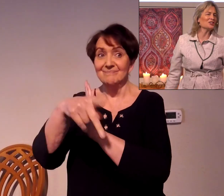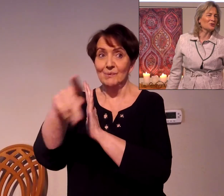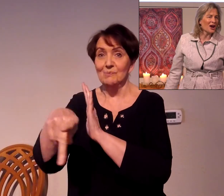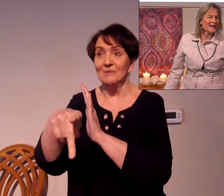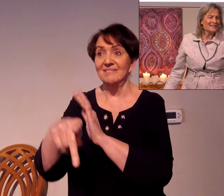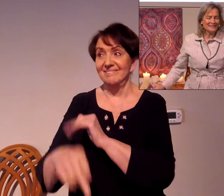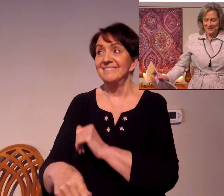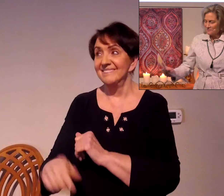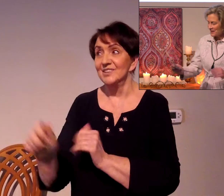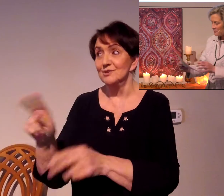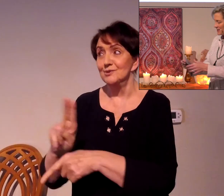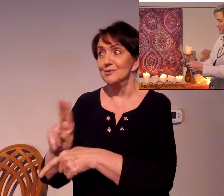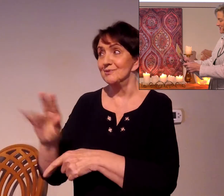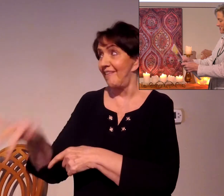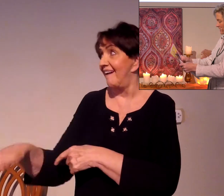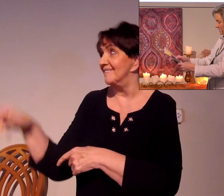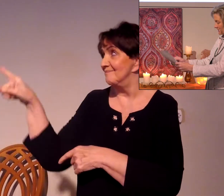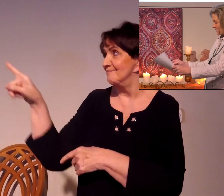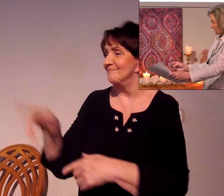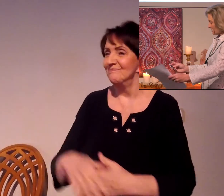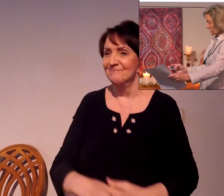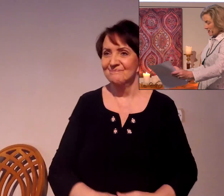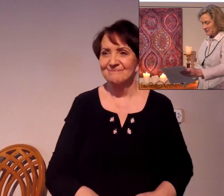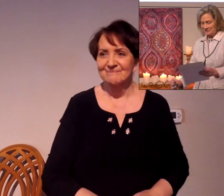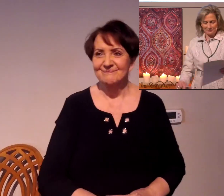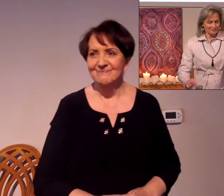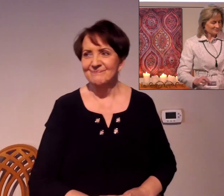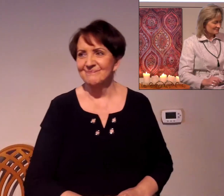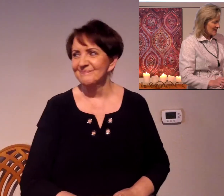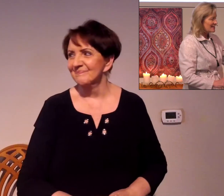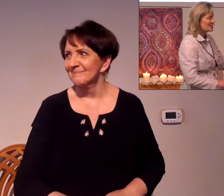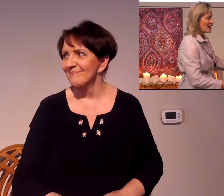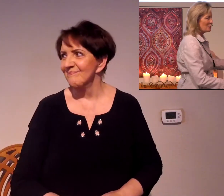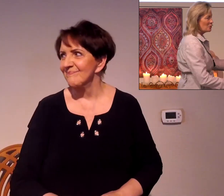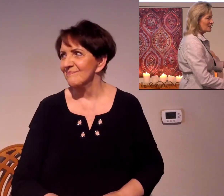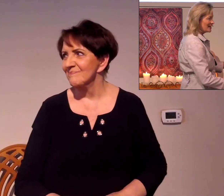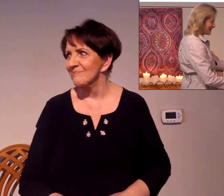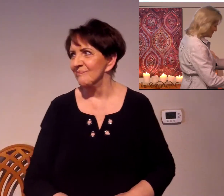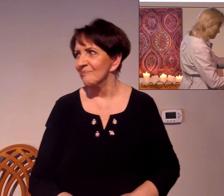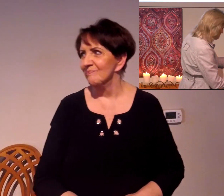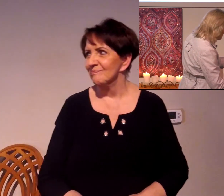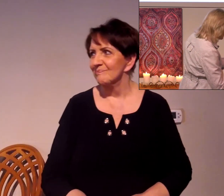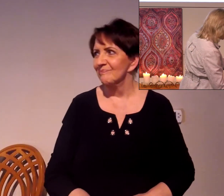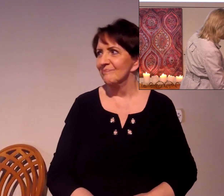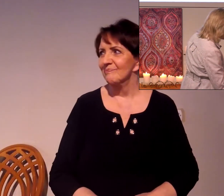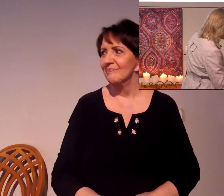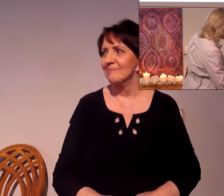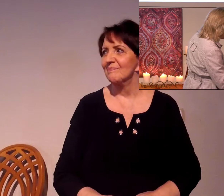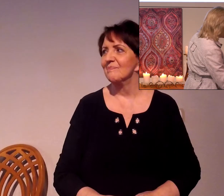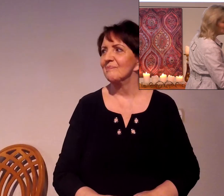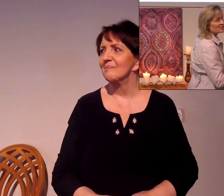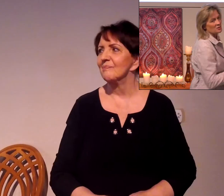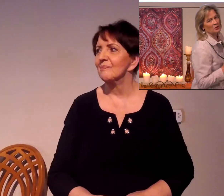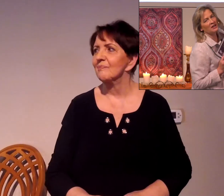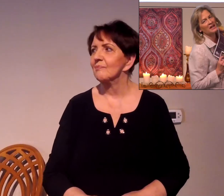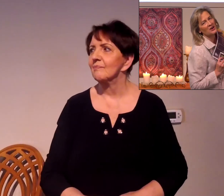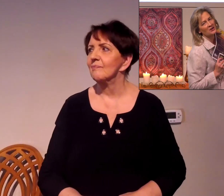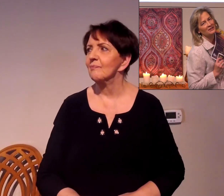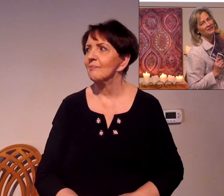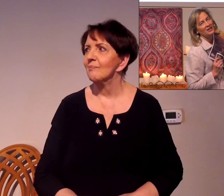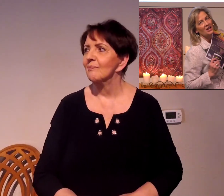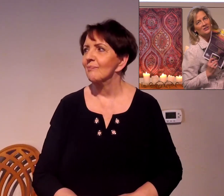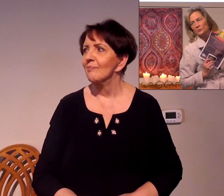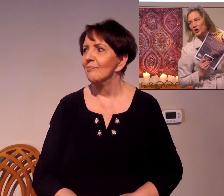Isn't she great? Everybody needs somebody like that in their life. And to tell them when to click it. You get to put it